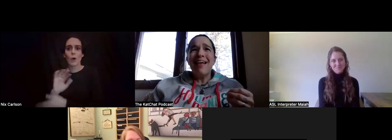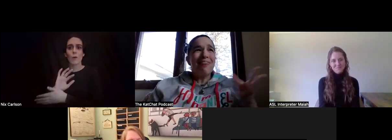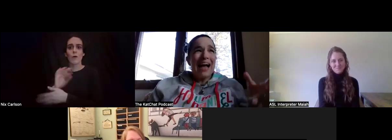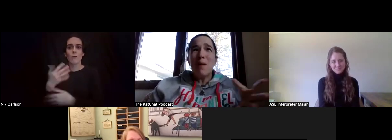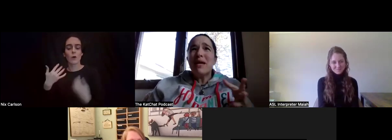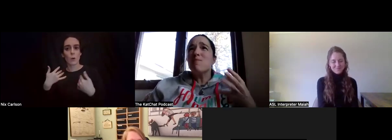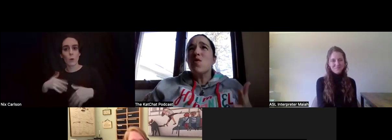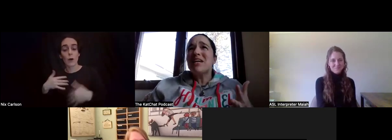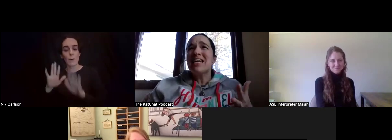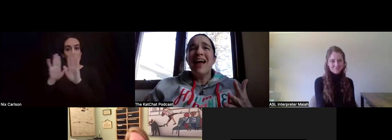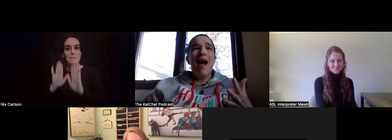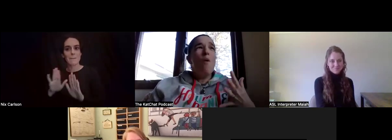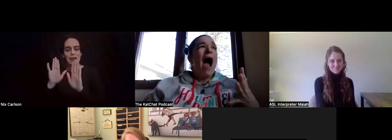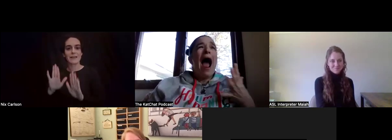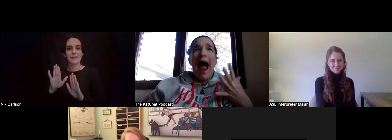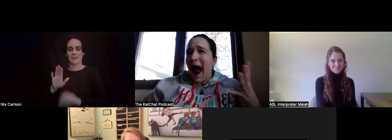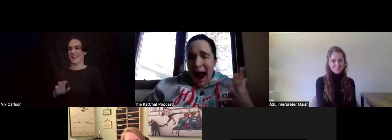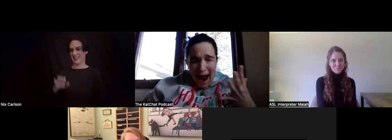what? That could be a movie?